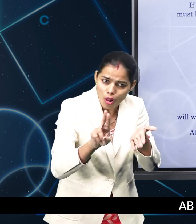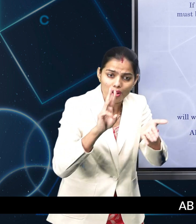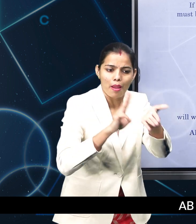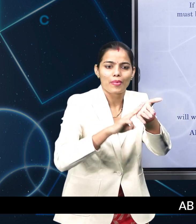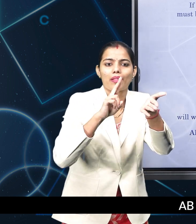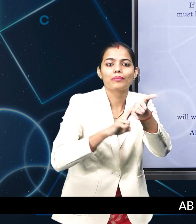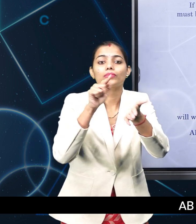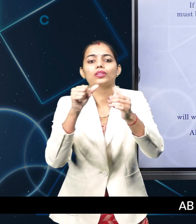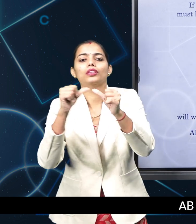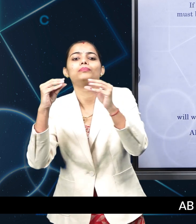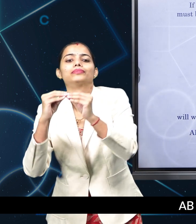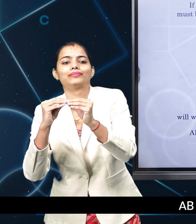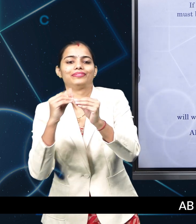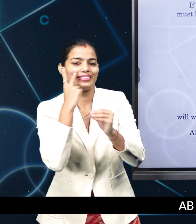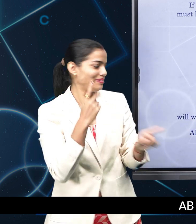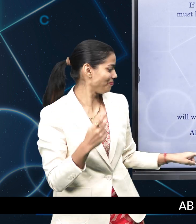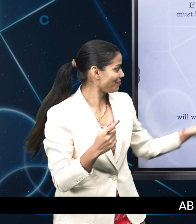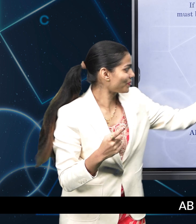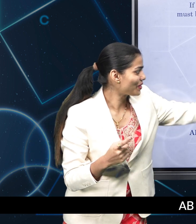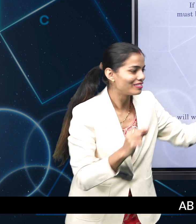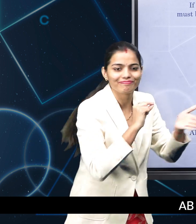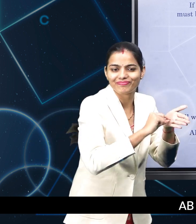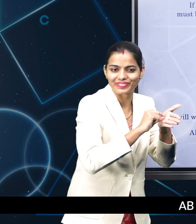or MN perpendicular to AB.